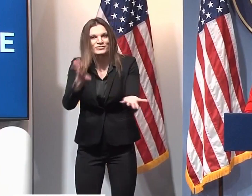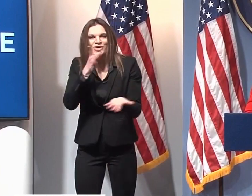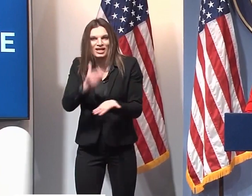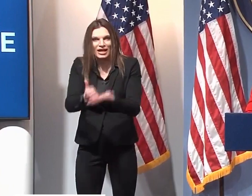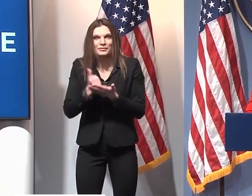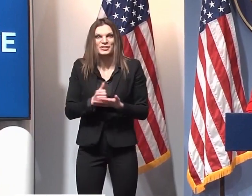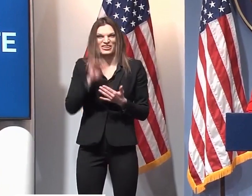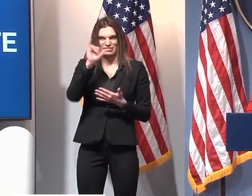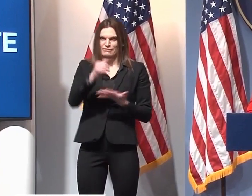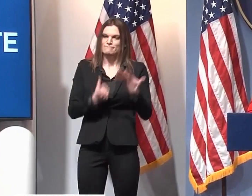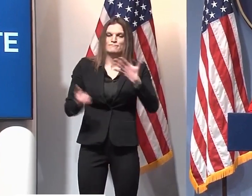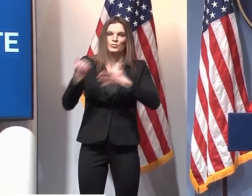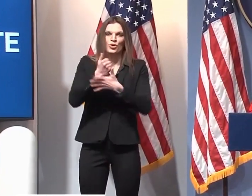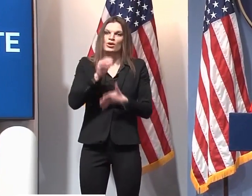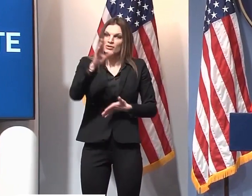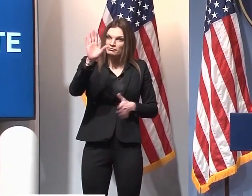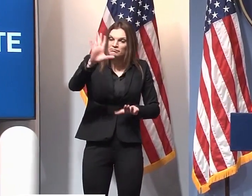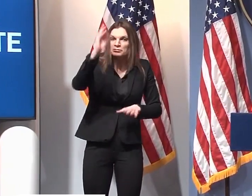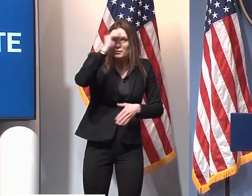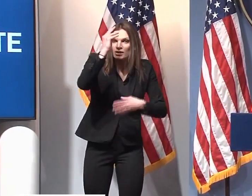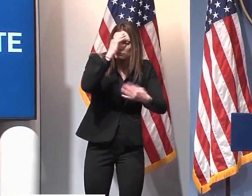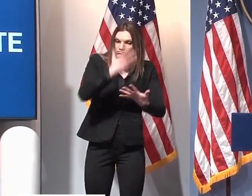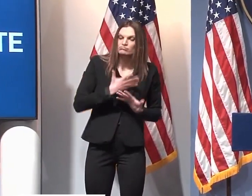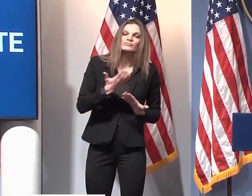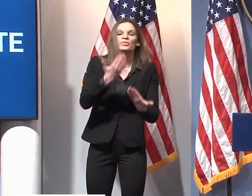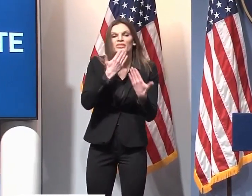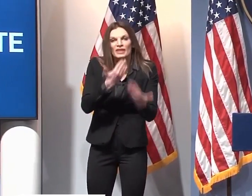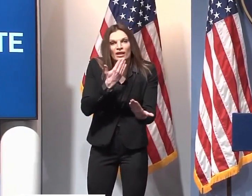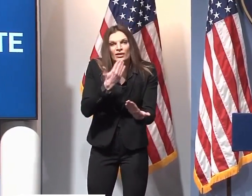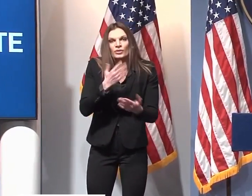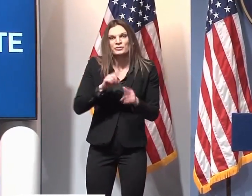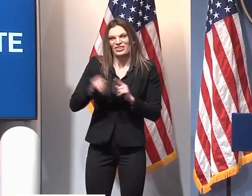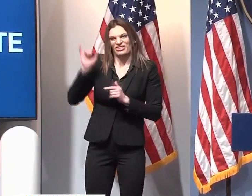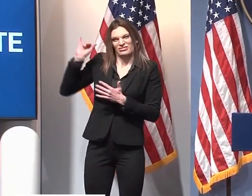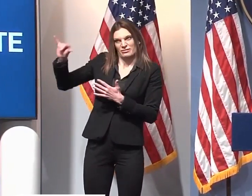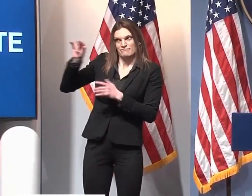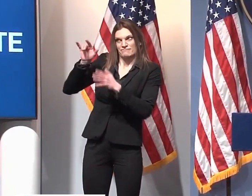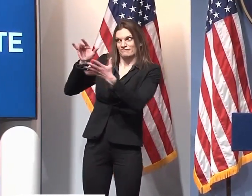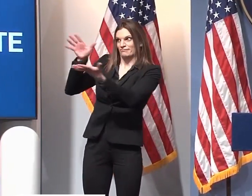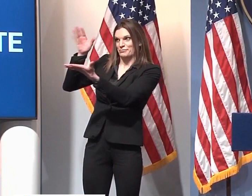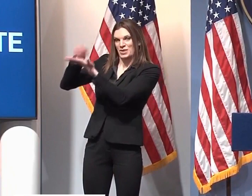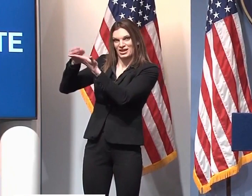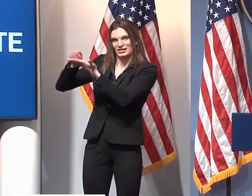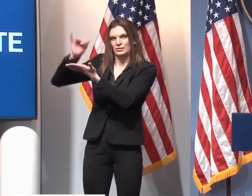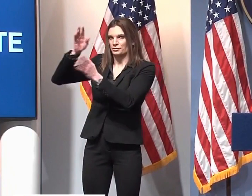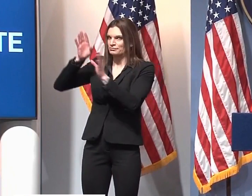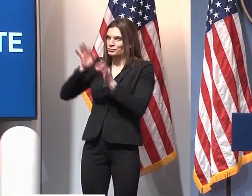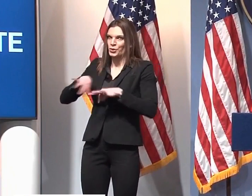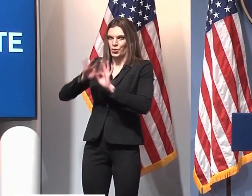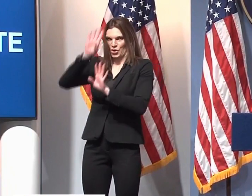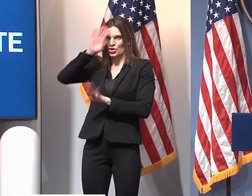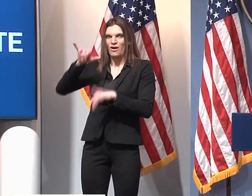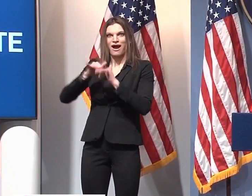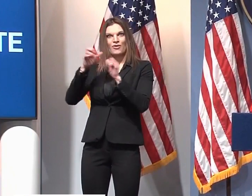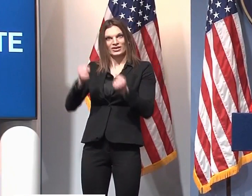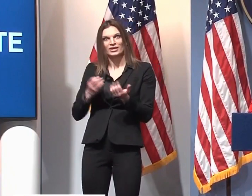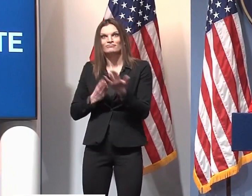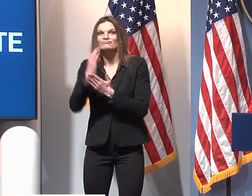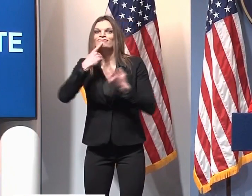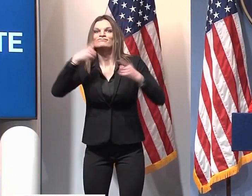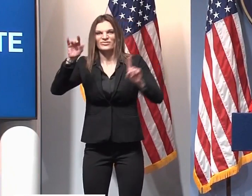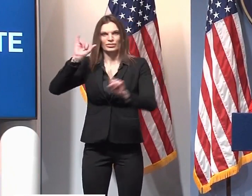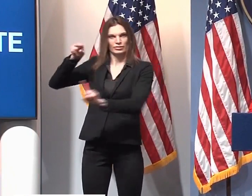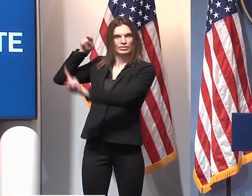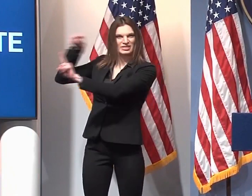is partnership to focus on the pathway out of the pandemic, and that is through this COVID recovery plan.